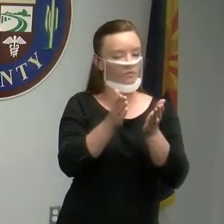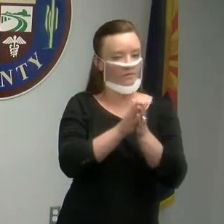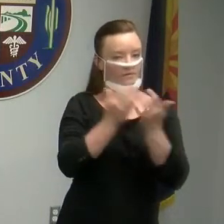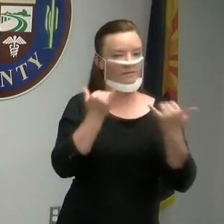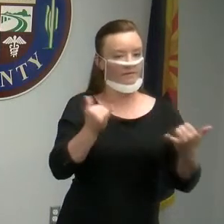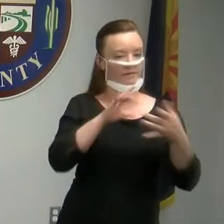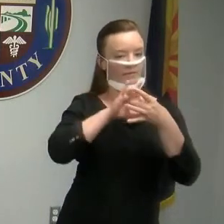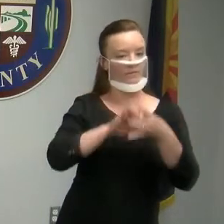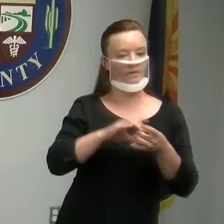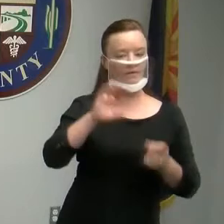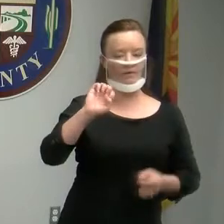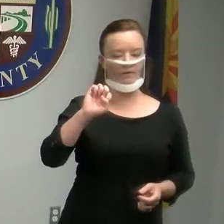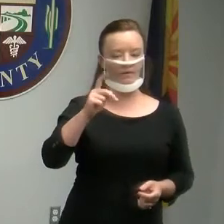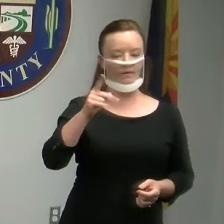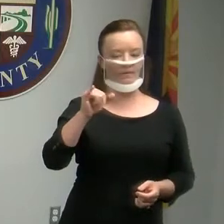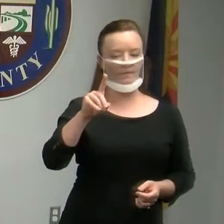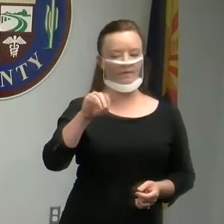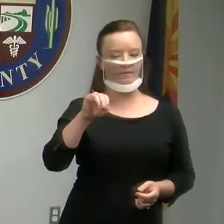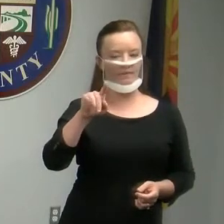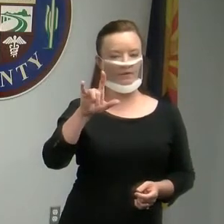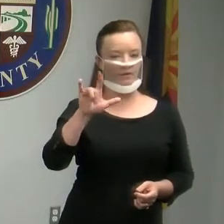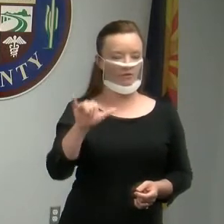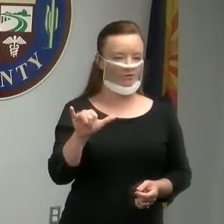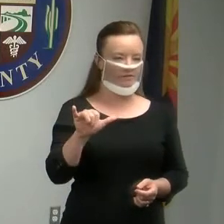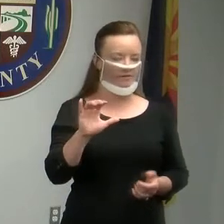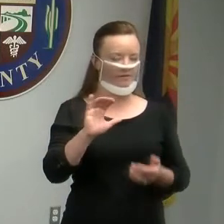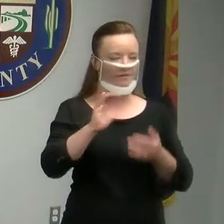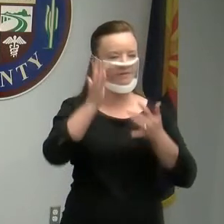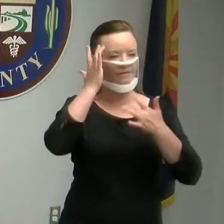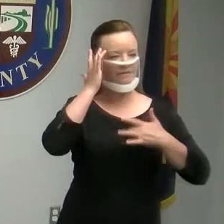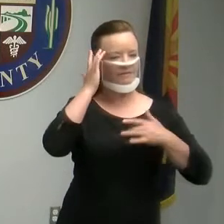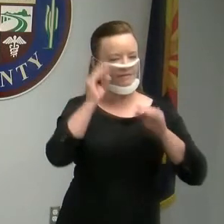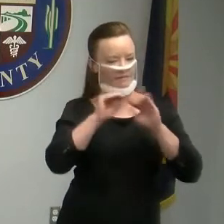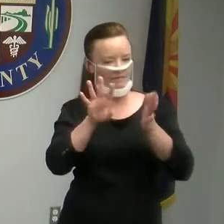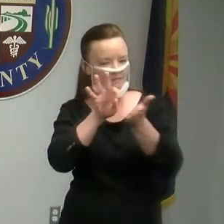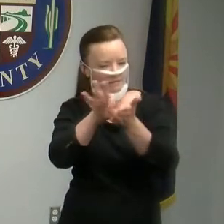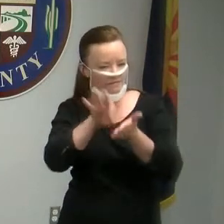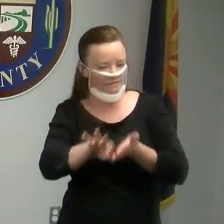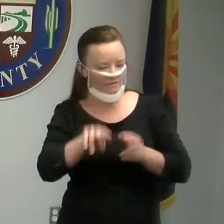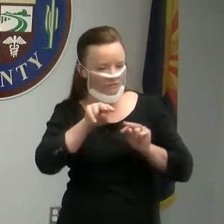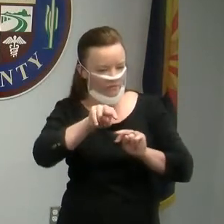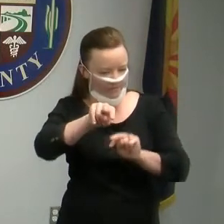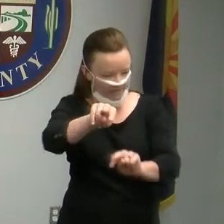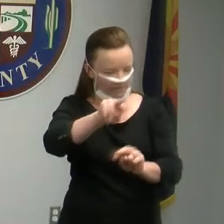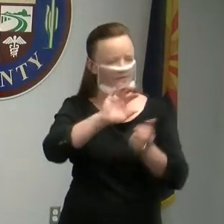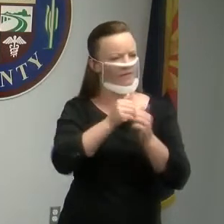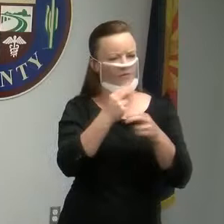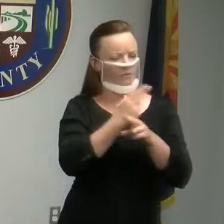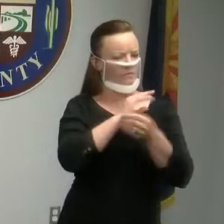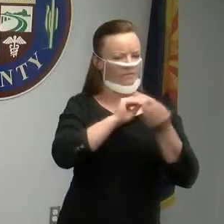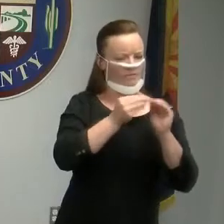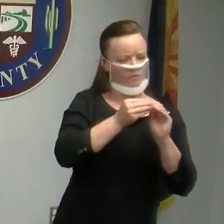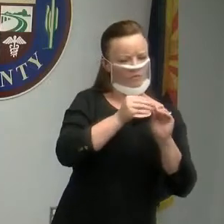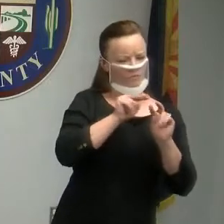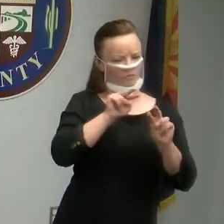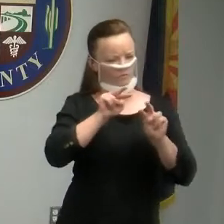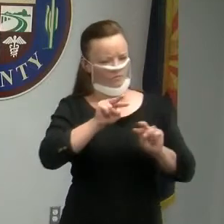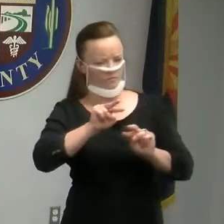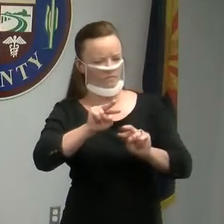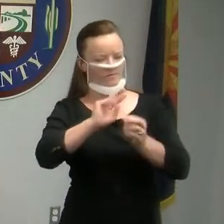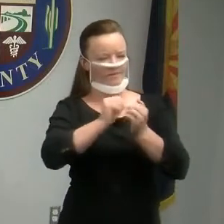about epidemiology and how do we use these numbers to track what the disease is doing in the community. And Dr. Sonnenschein will expand on that.